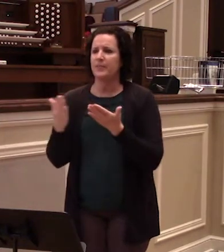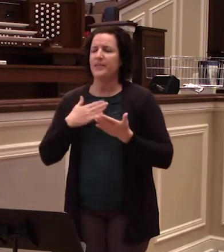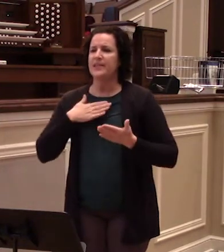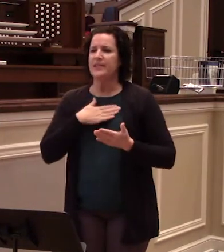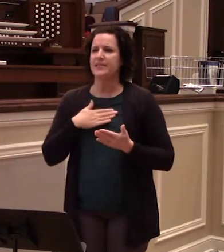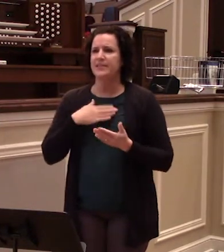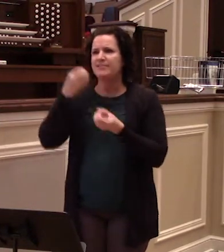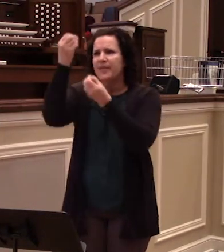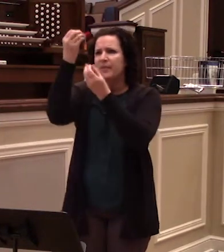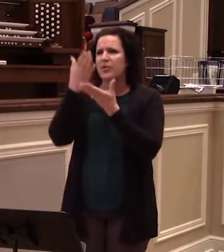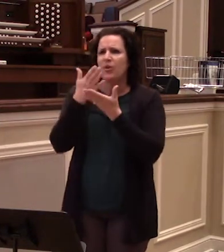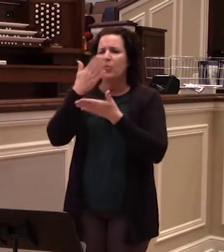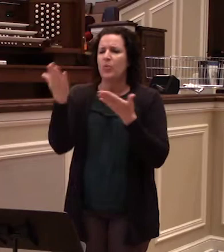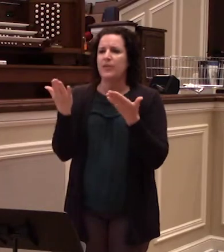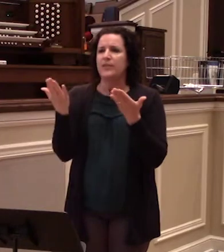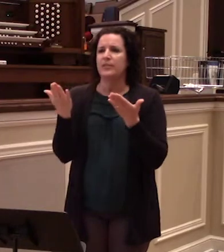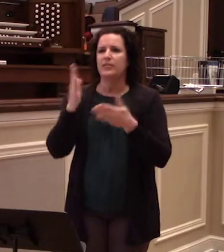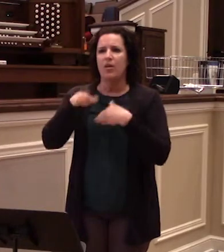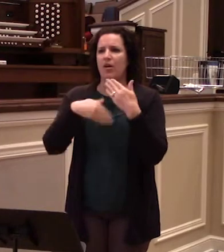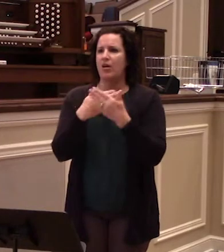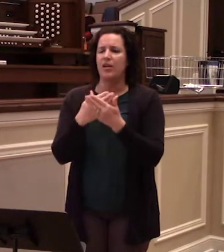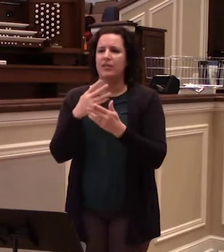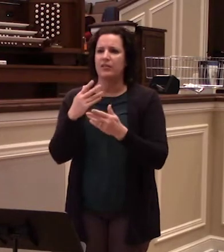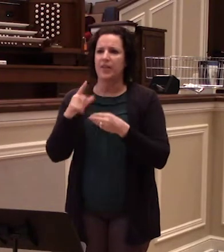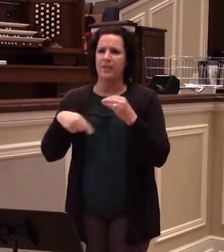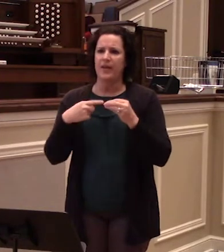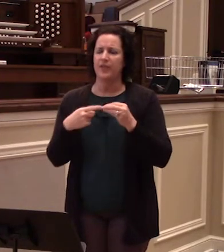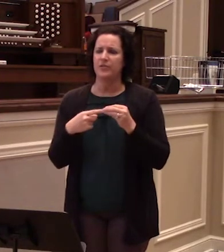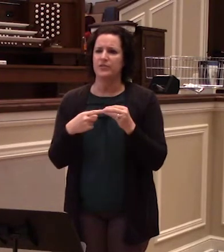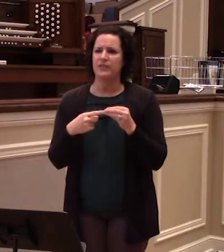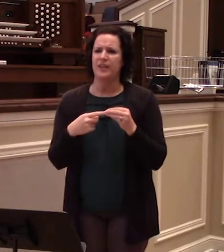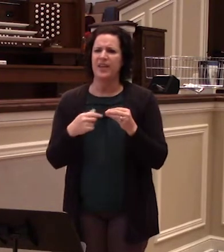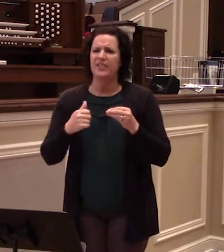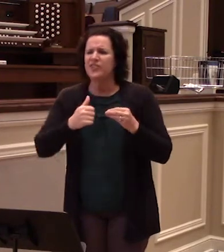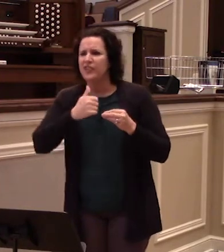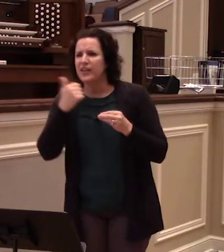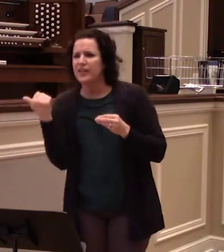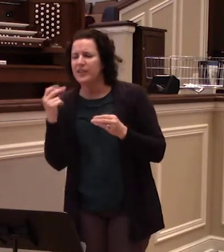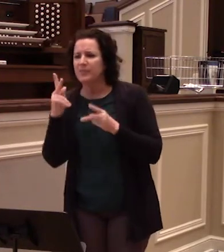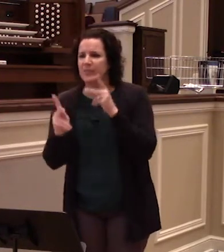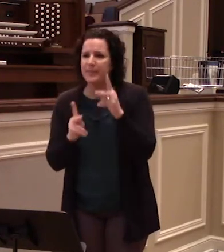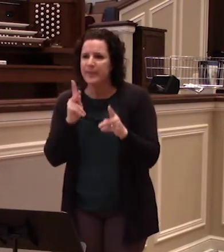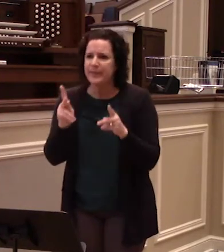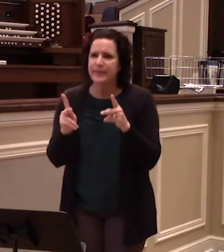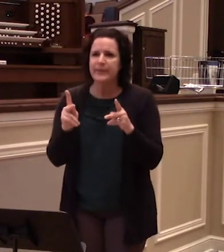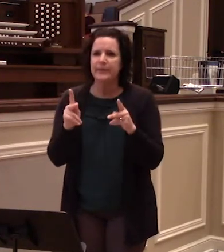Everyone comes with Charlie Brown's question: is there anyone who can tell me